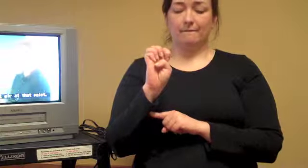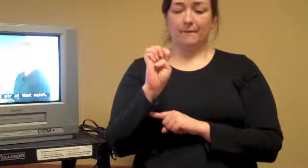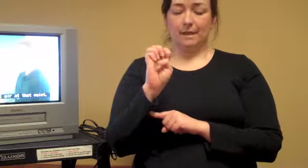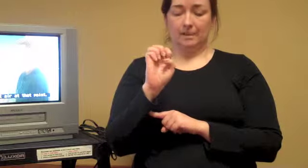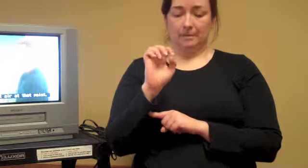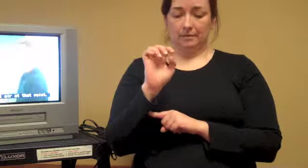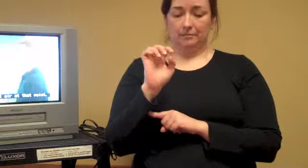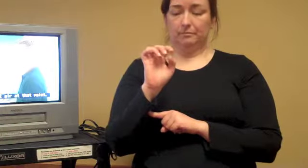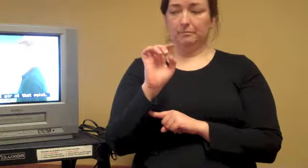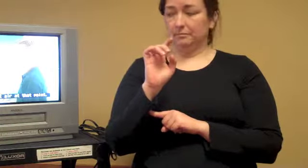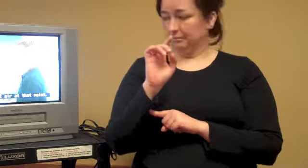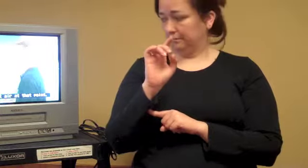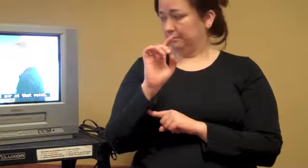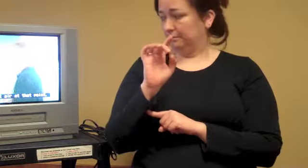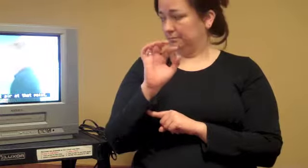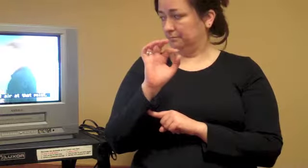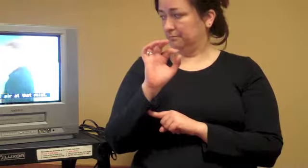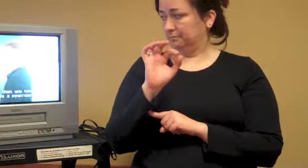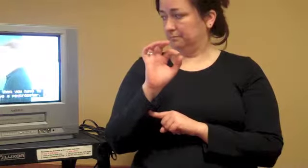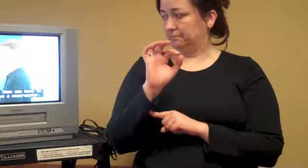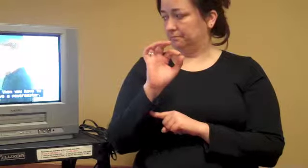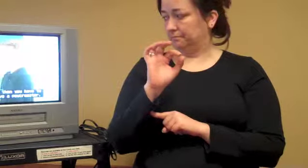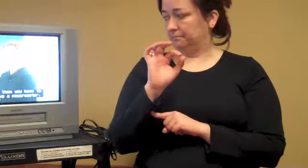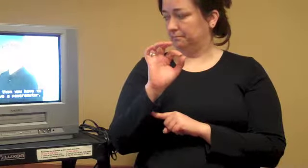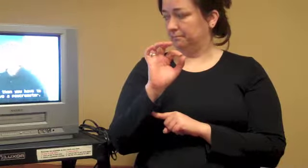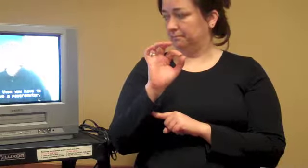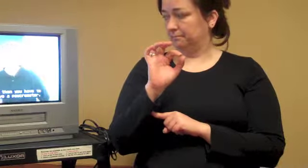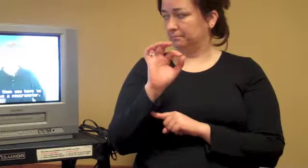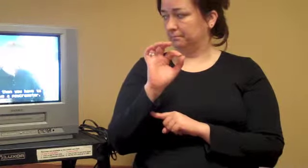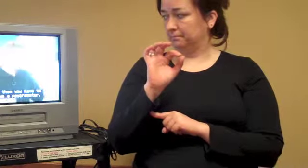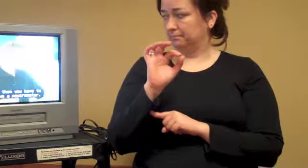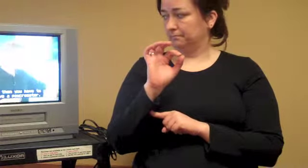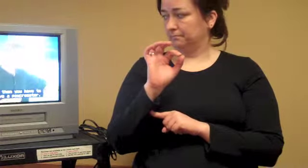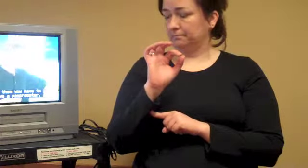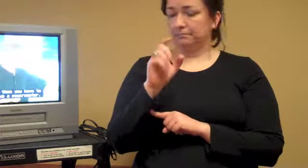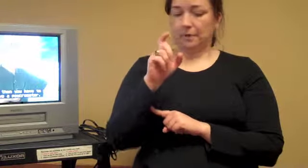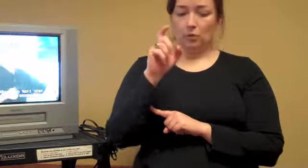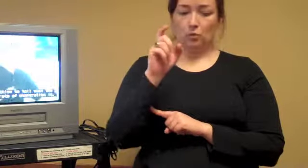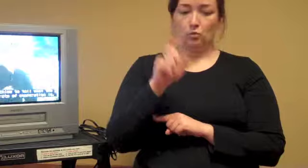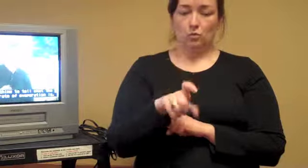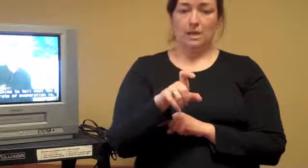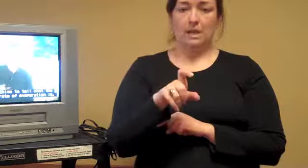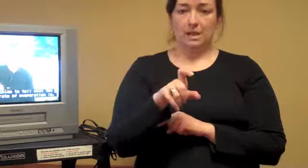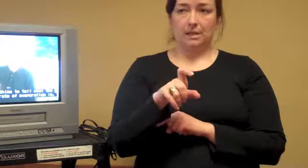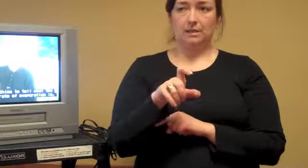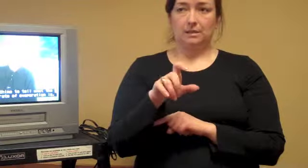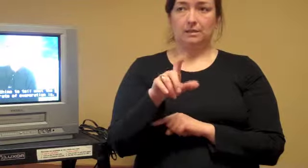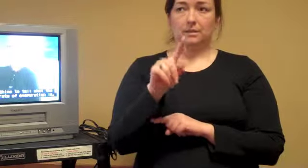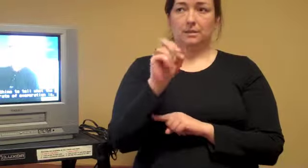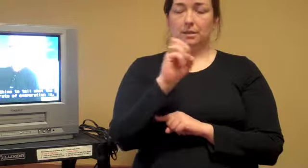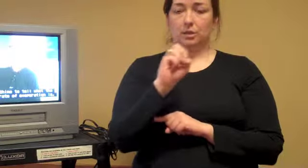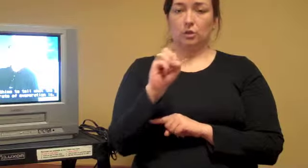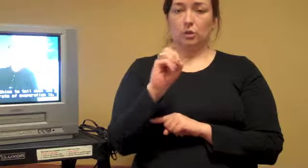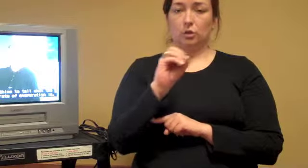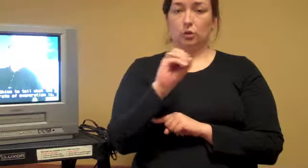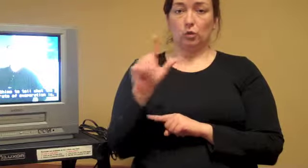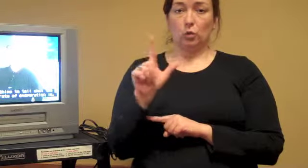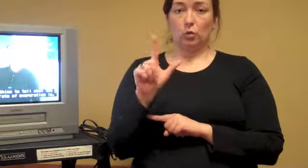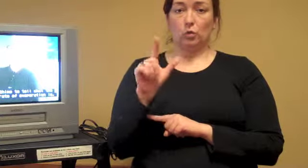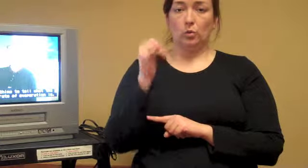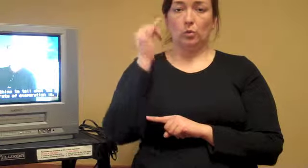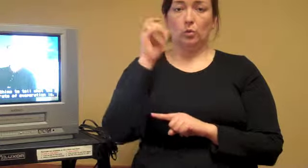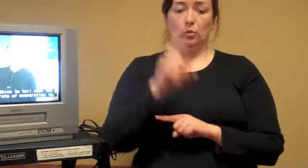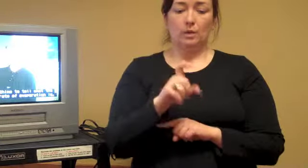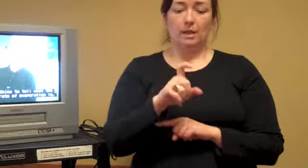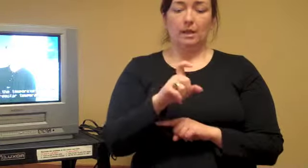in that air at that point. And then you have to have a psychrometer or something to tell what the current